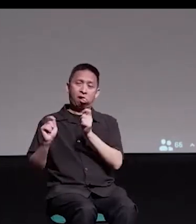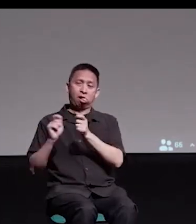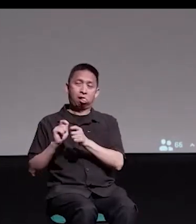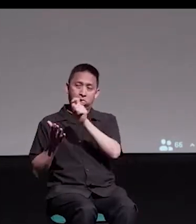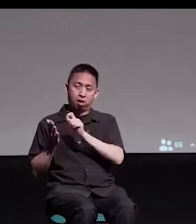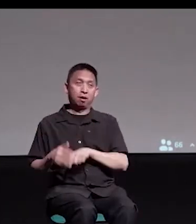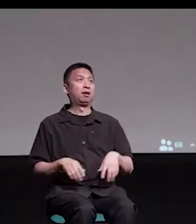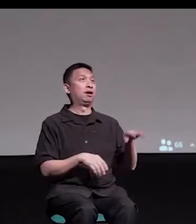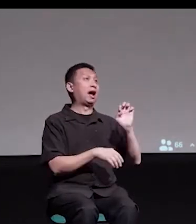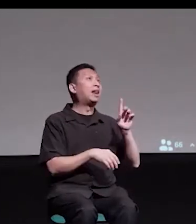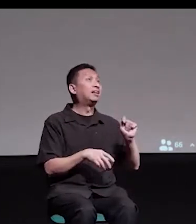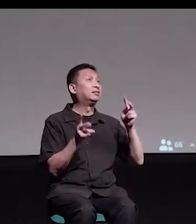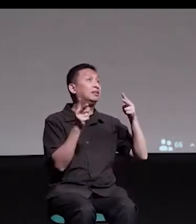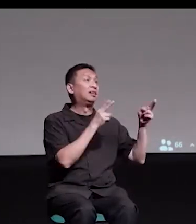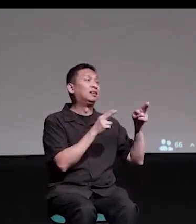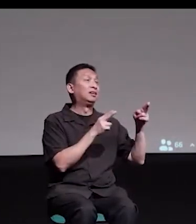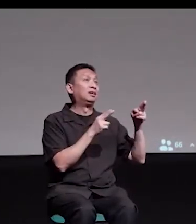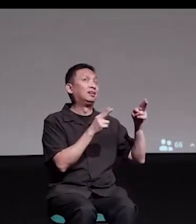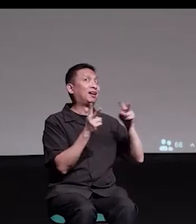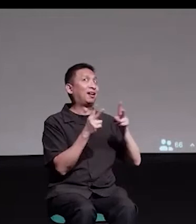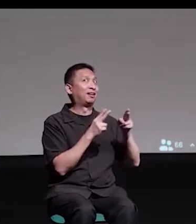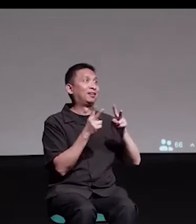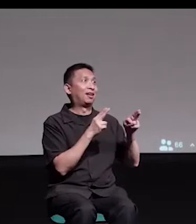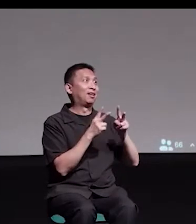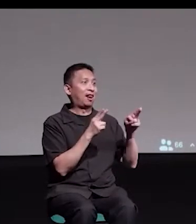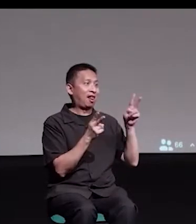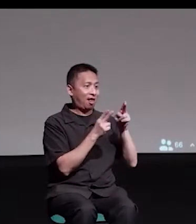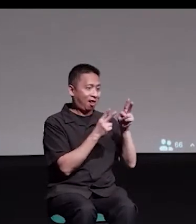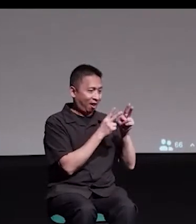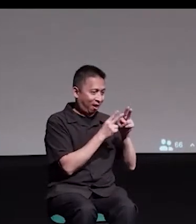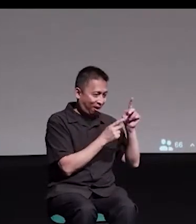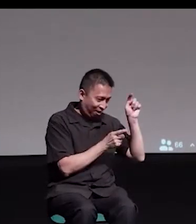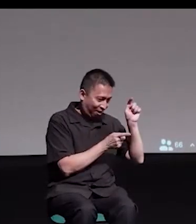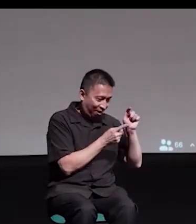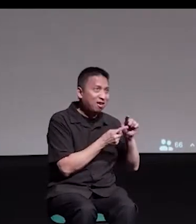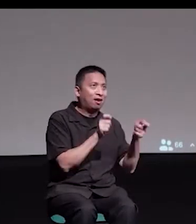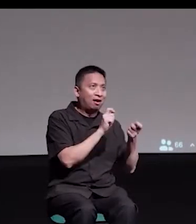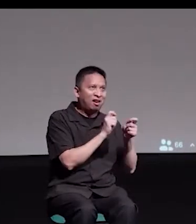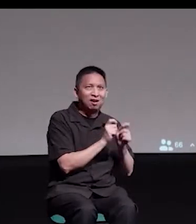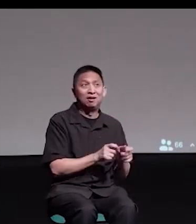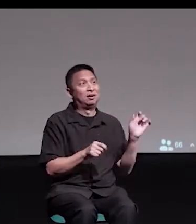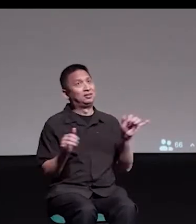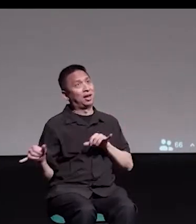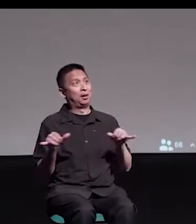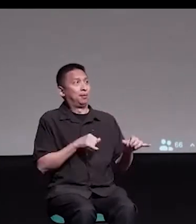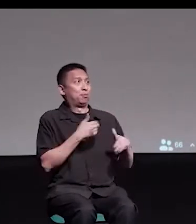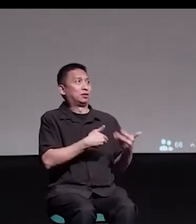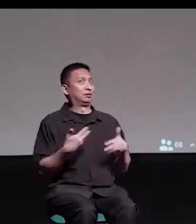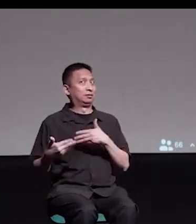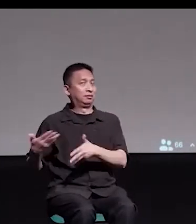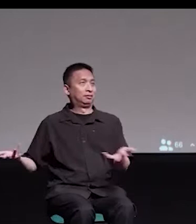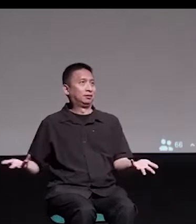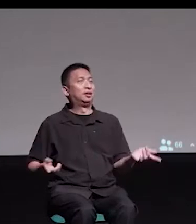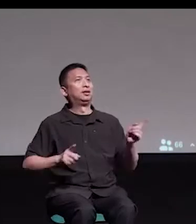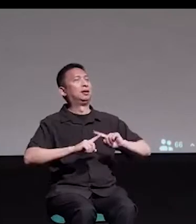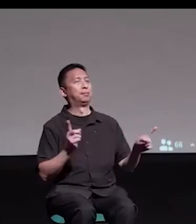as though there's so many similarities, the way that you create a story arc, the way that you use the visuals that you've been given in order